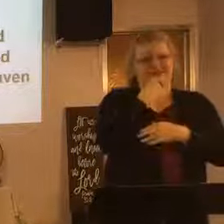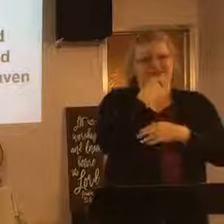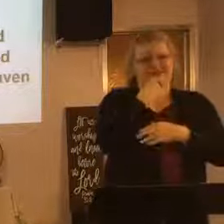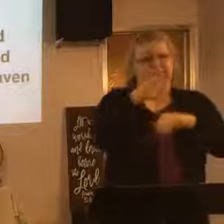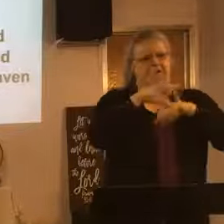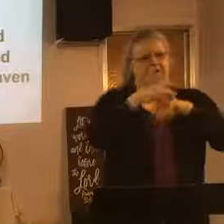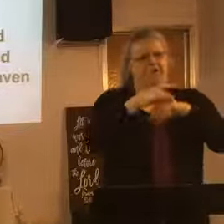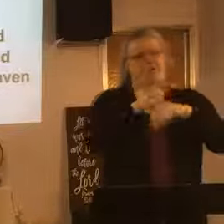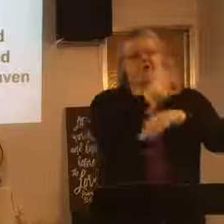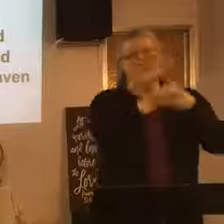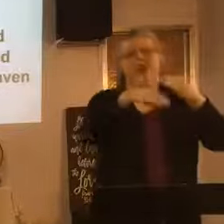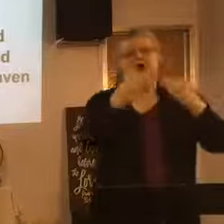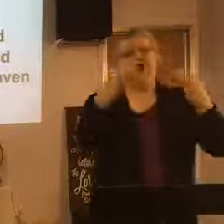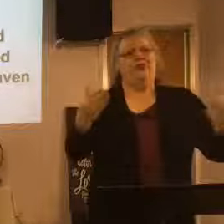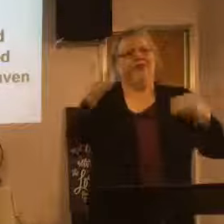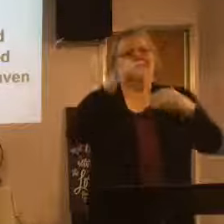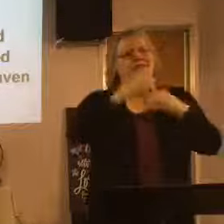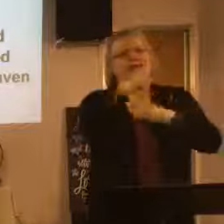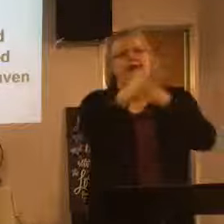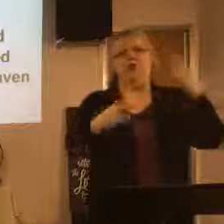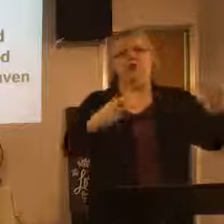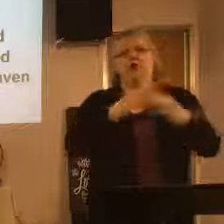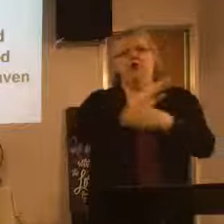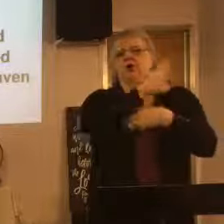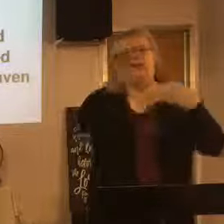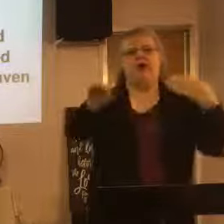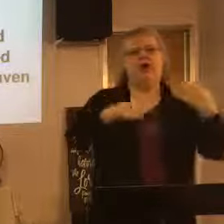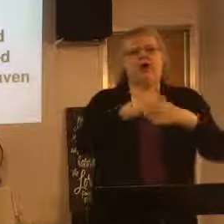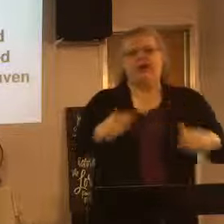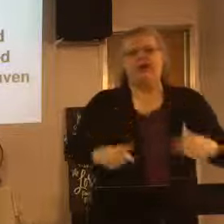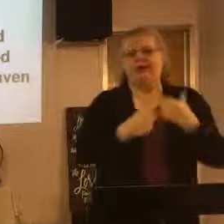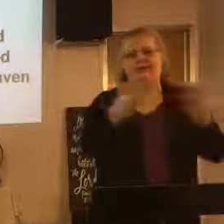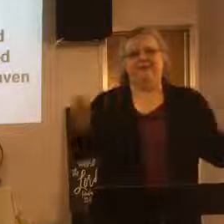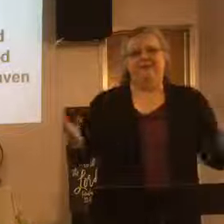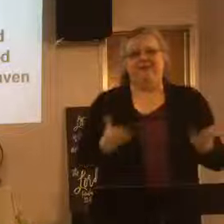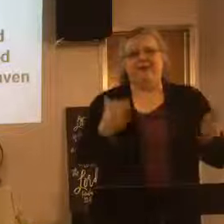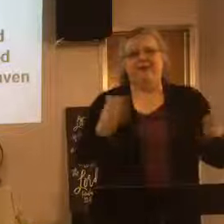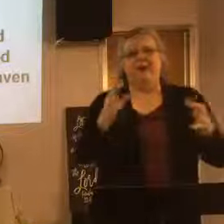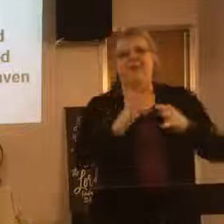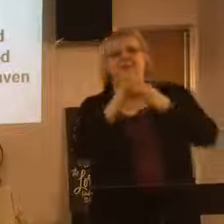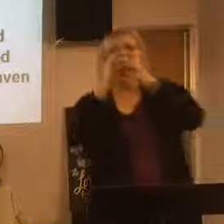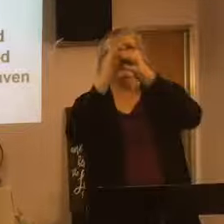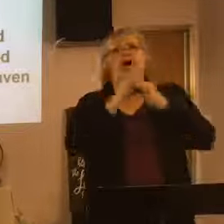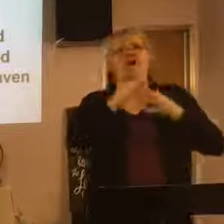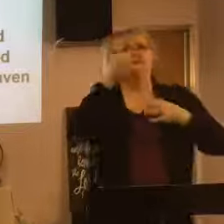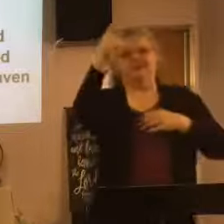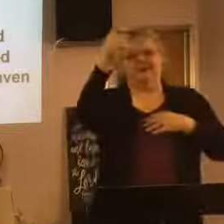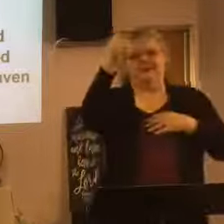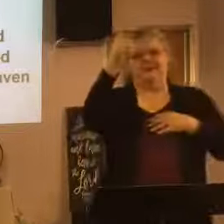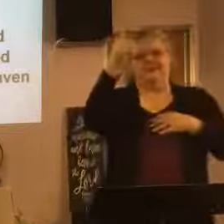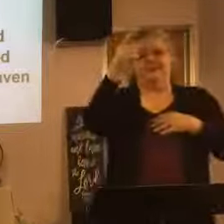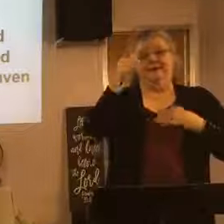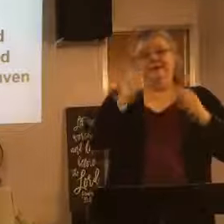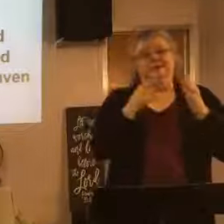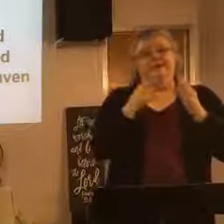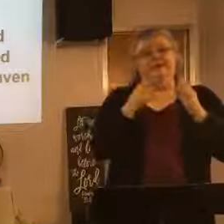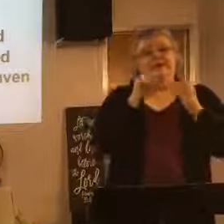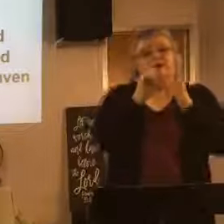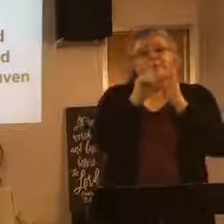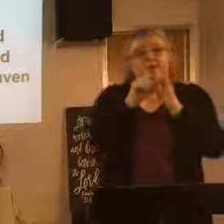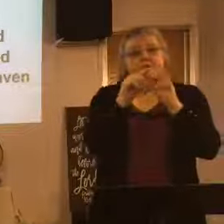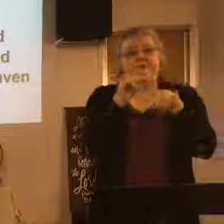and everything in it, the world and all its inhabitants belong to the Lord. And there are moments in time and moments